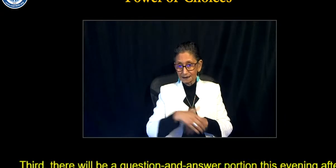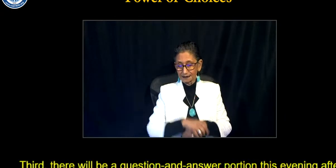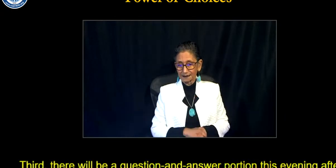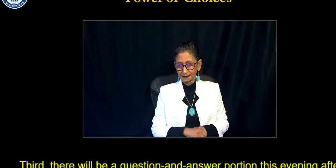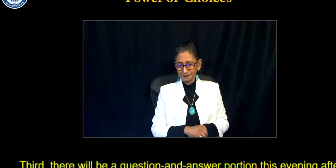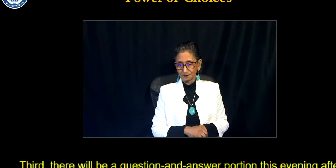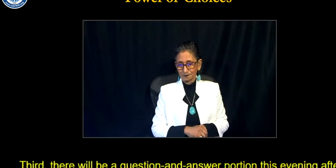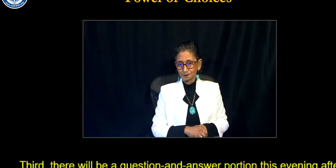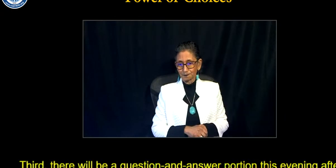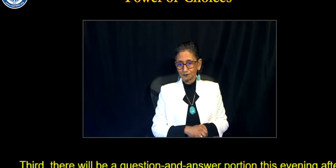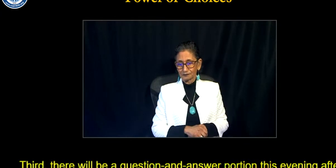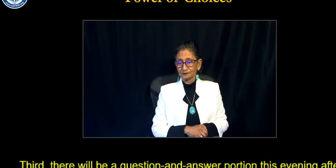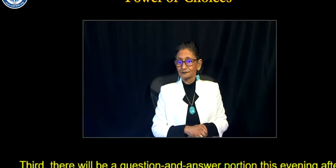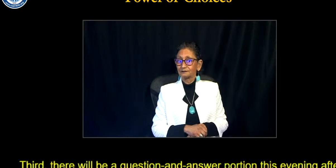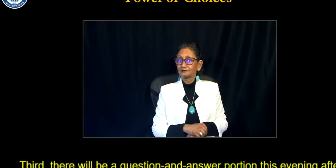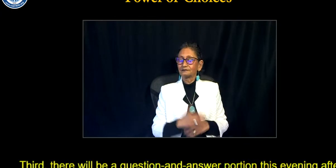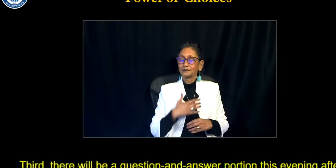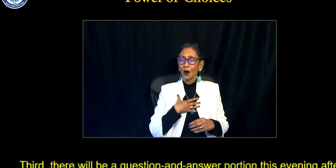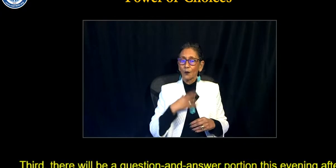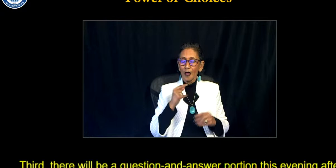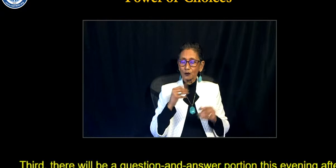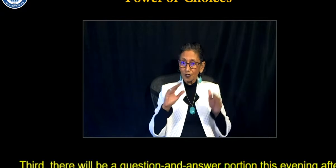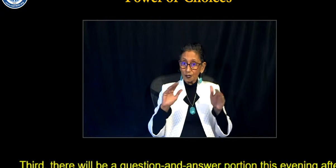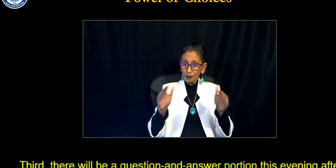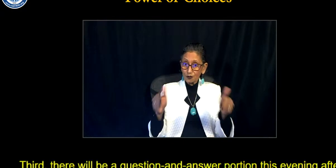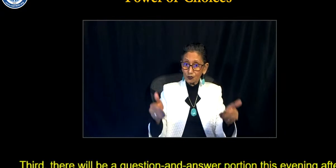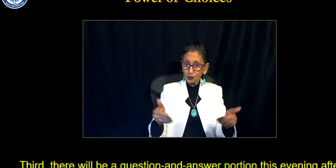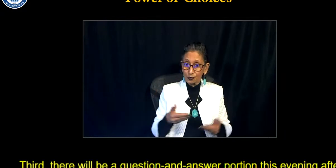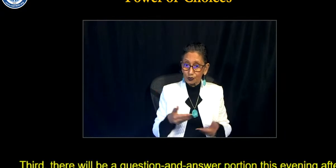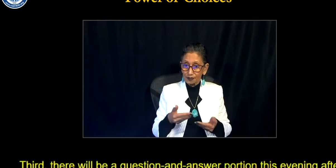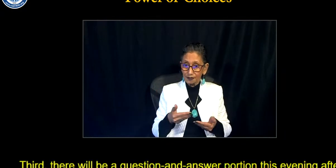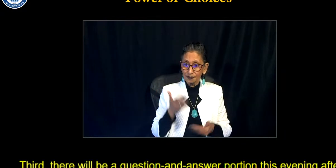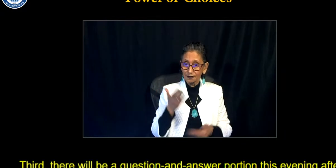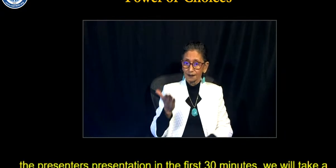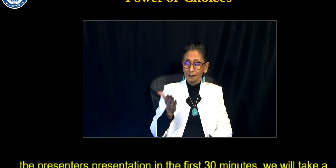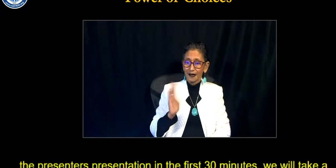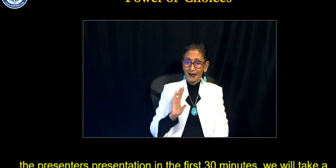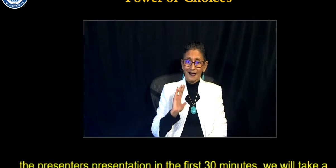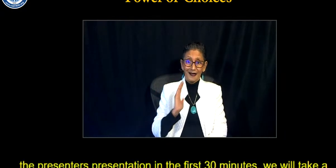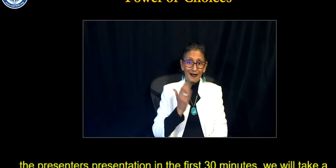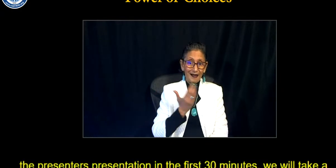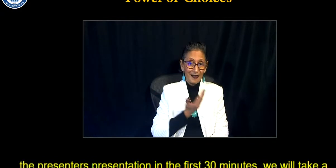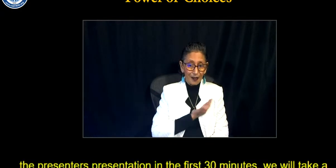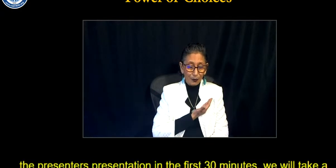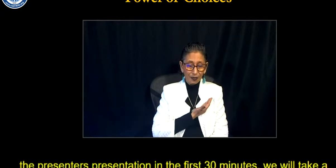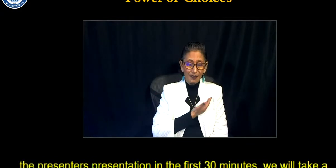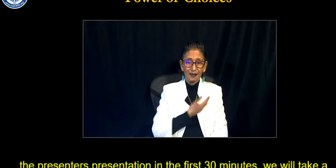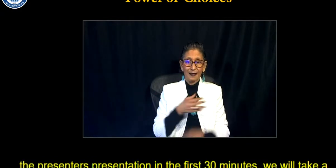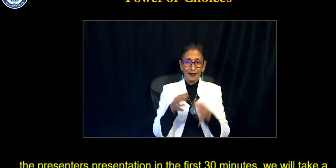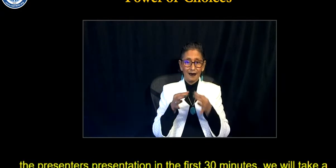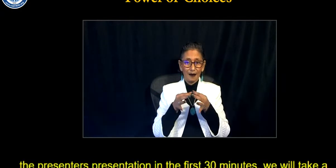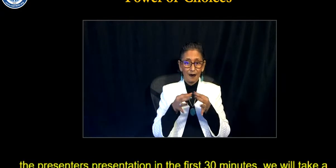During that break, we will inform you of the next webinar that we will be having.